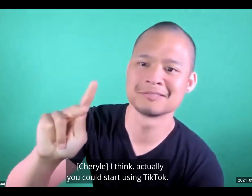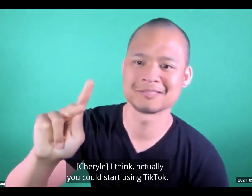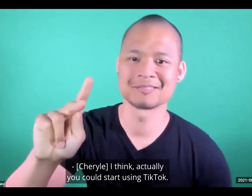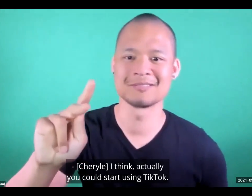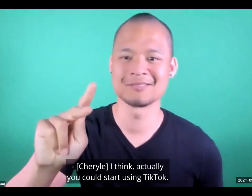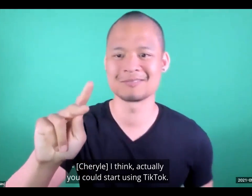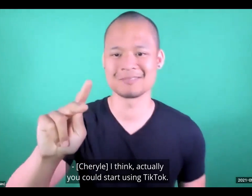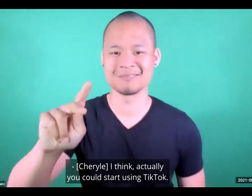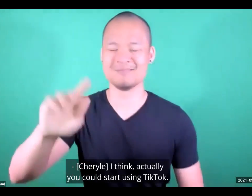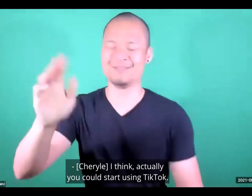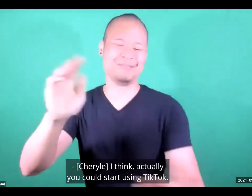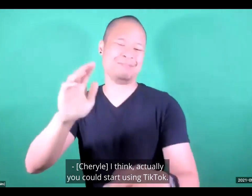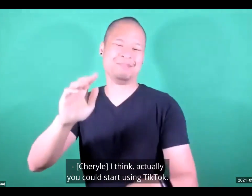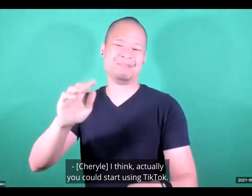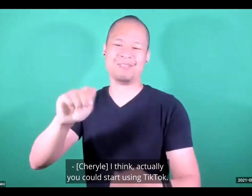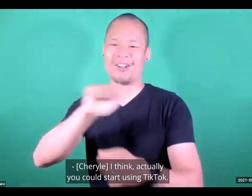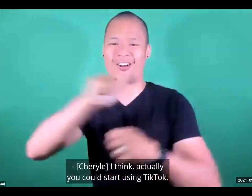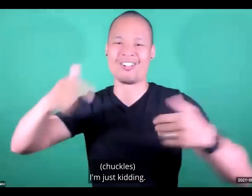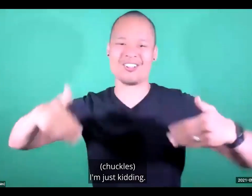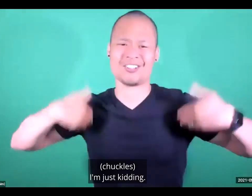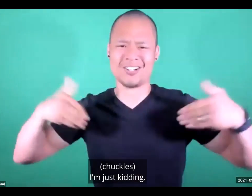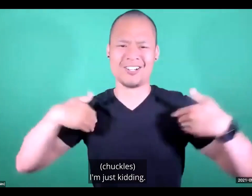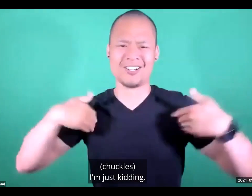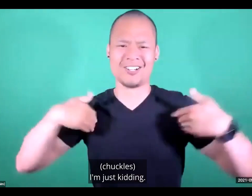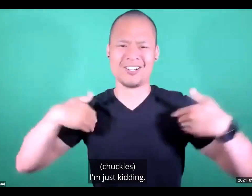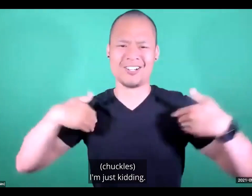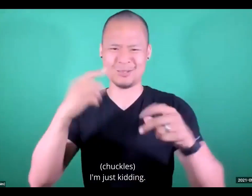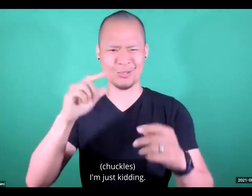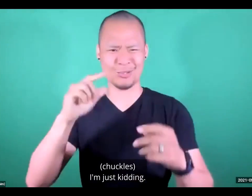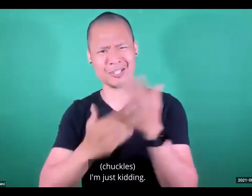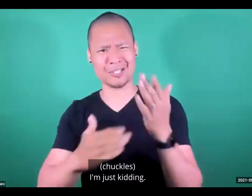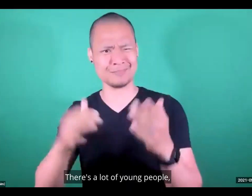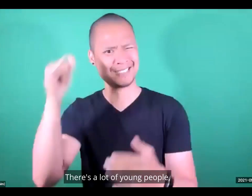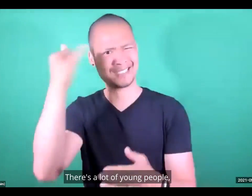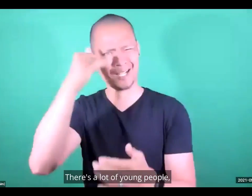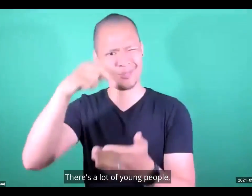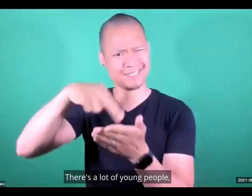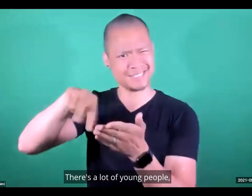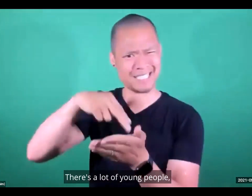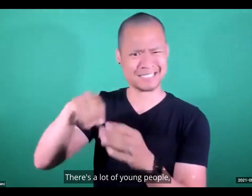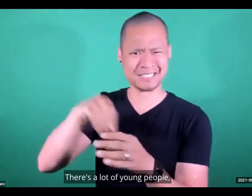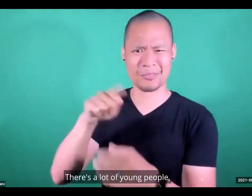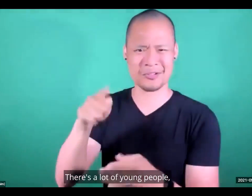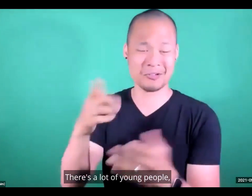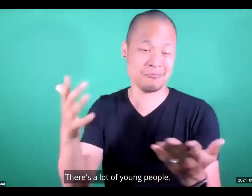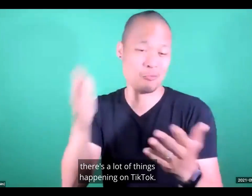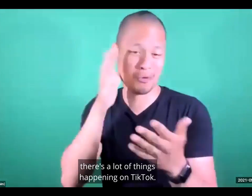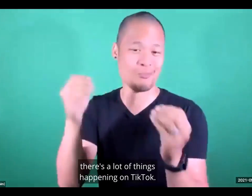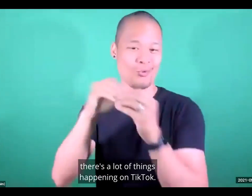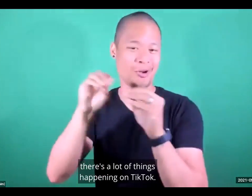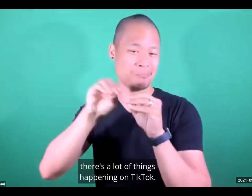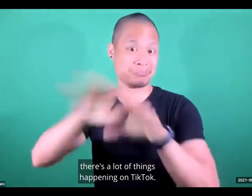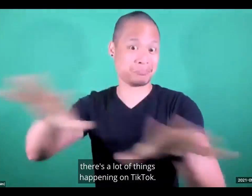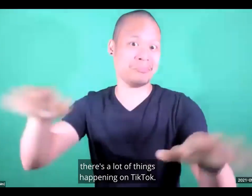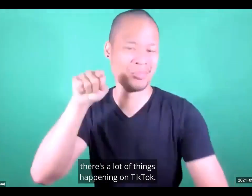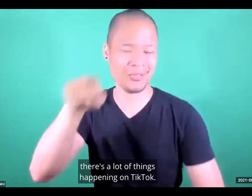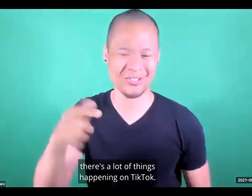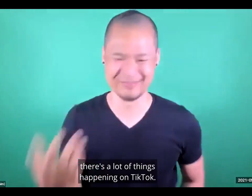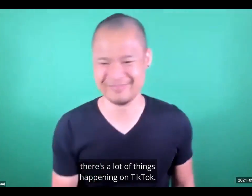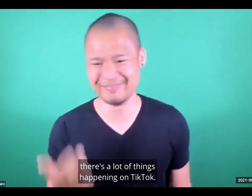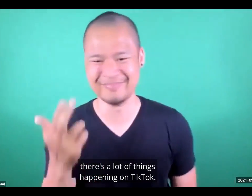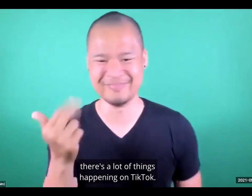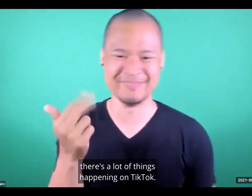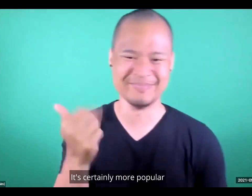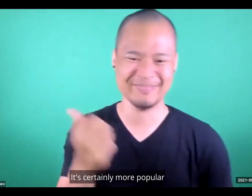I think actually you could start using TikTok. I'm just kidding. There's a lot of young people. There's a lot of things happening